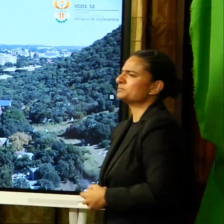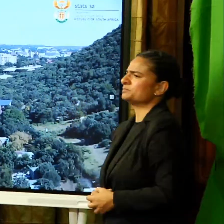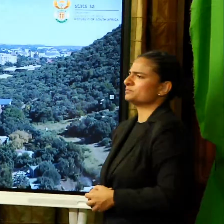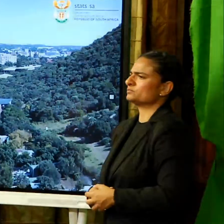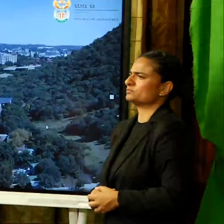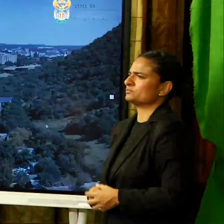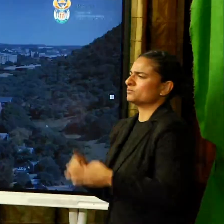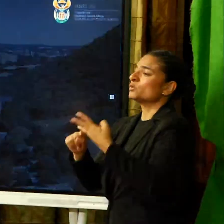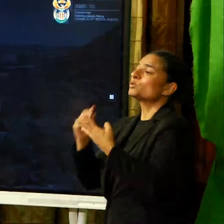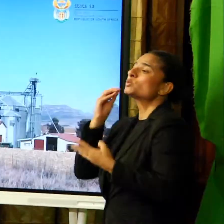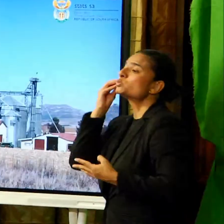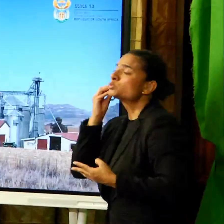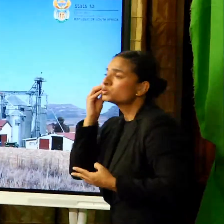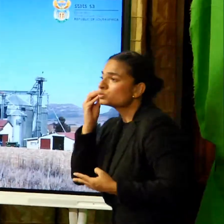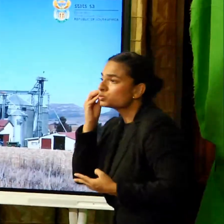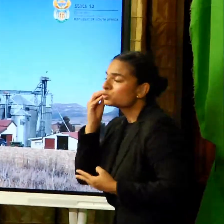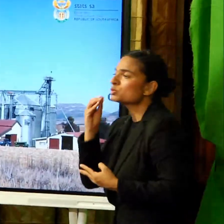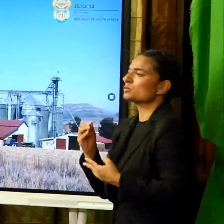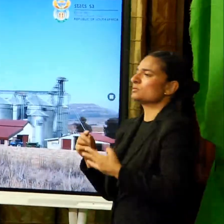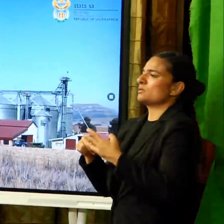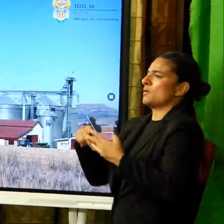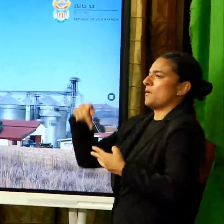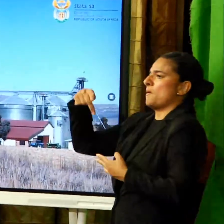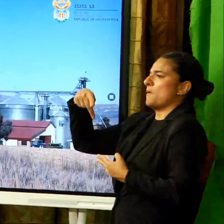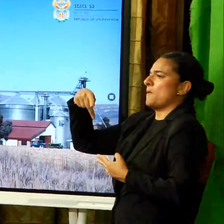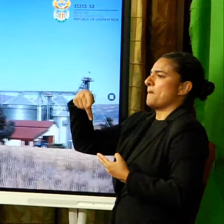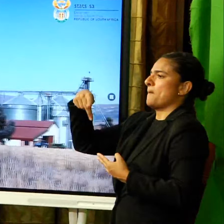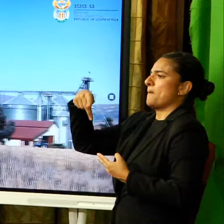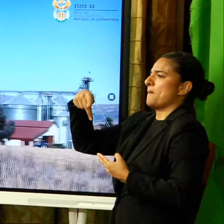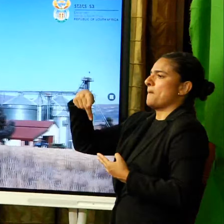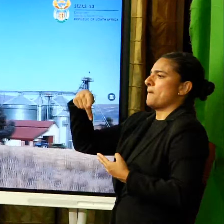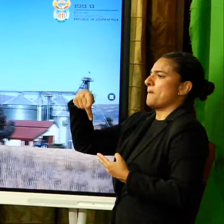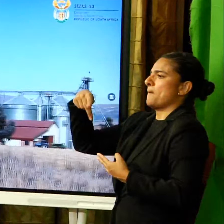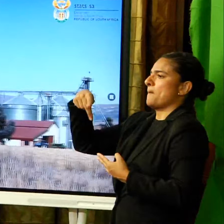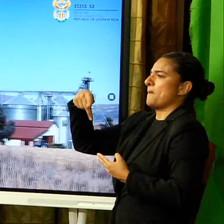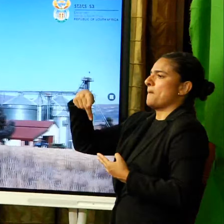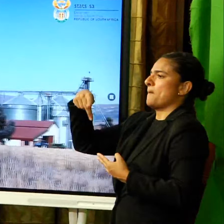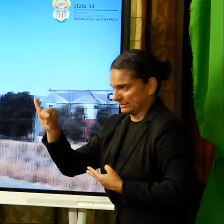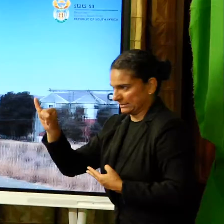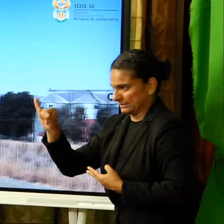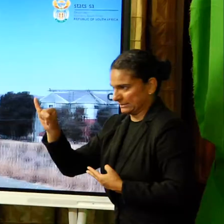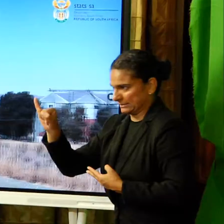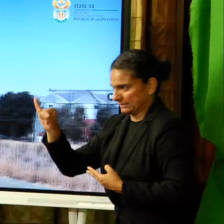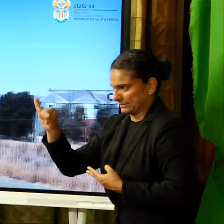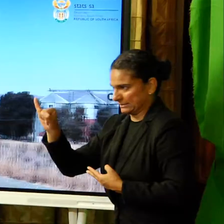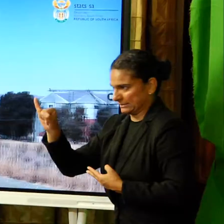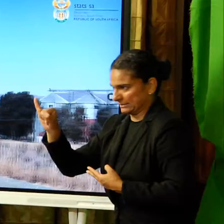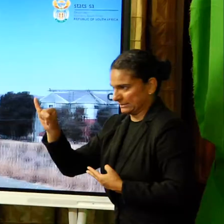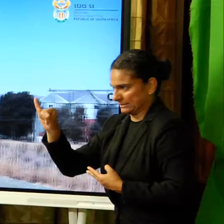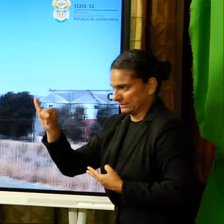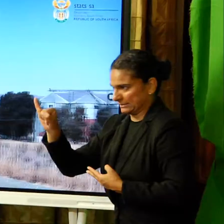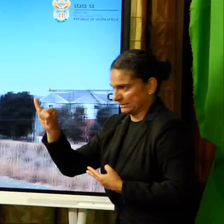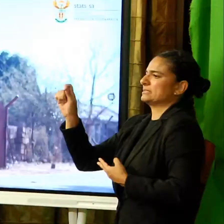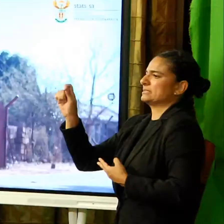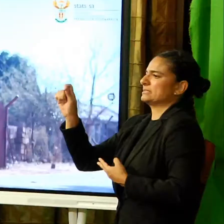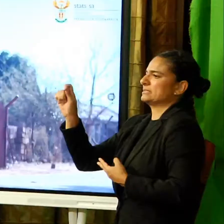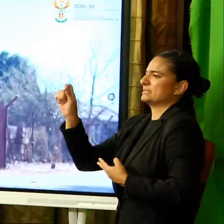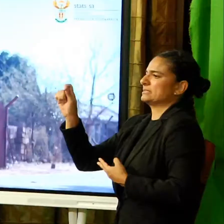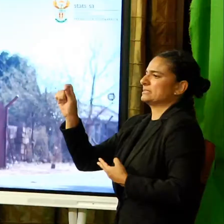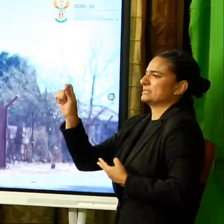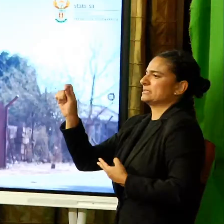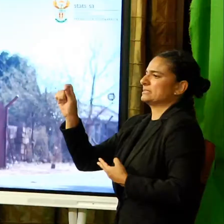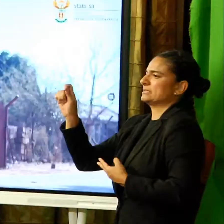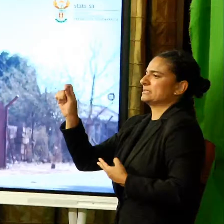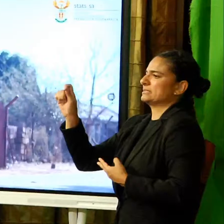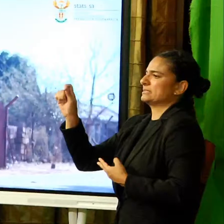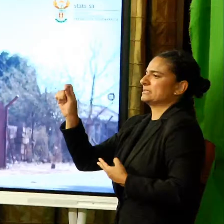of Putadichaba and the entire province of the Free State were counted. Nwanzeku